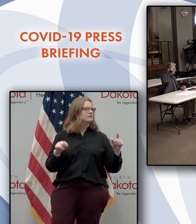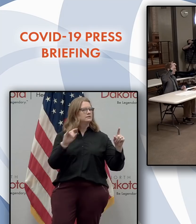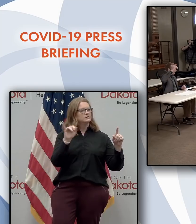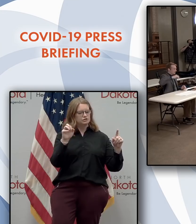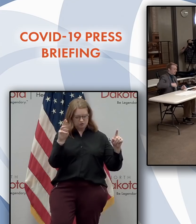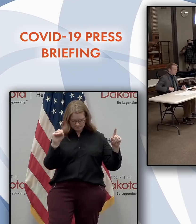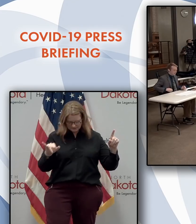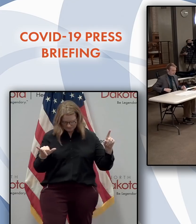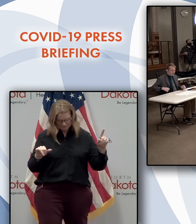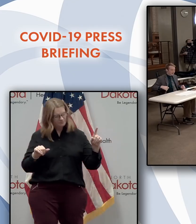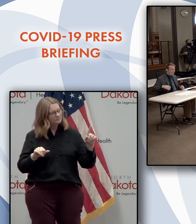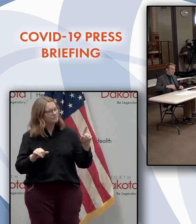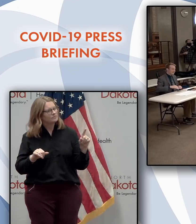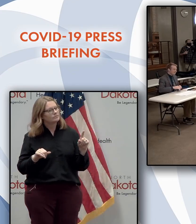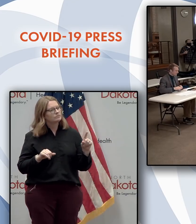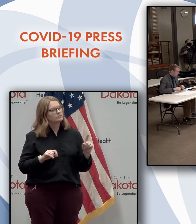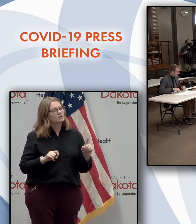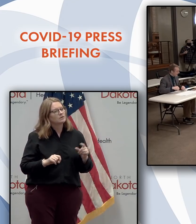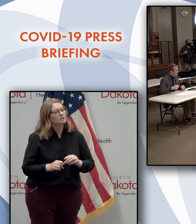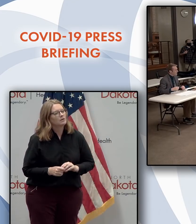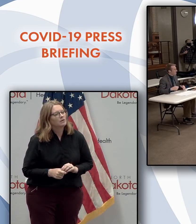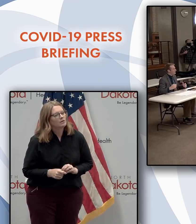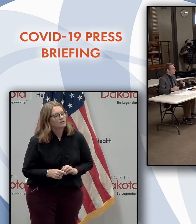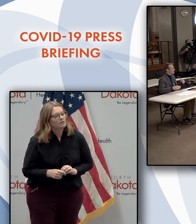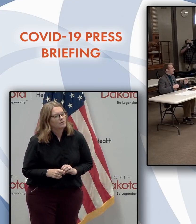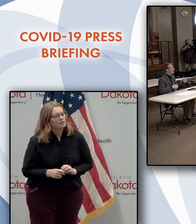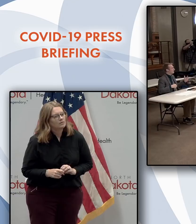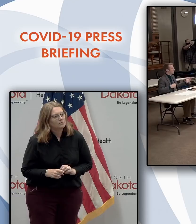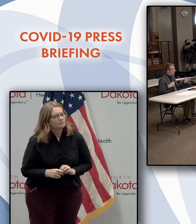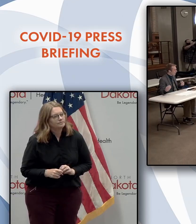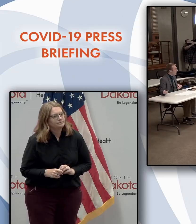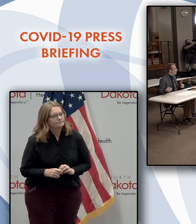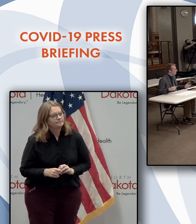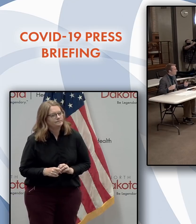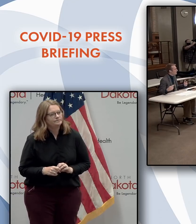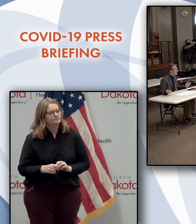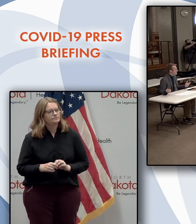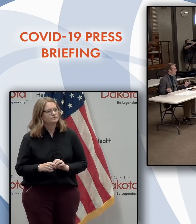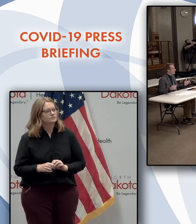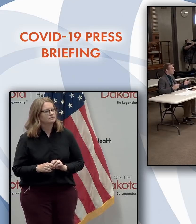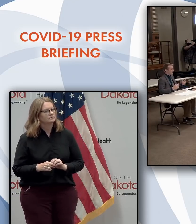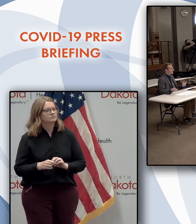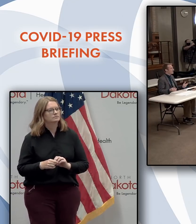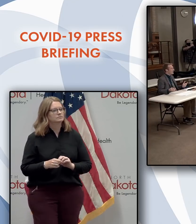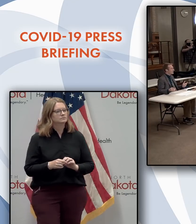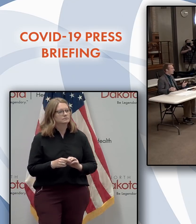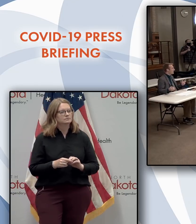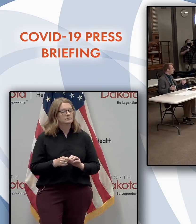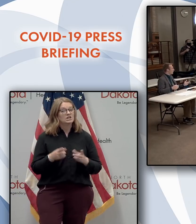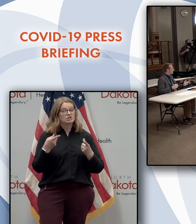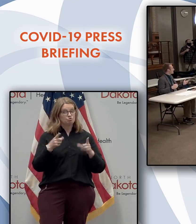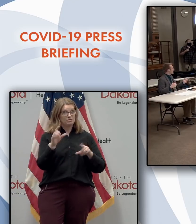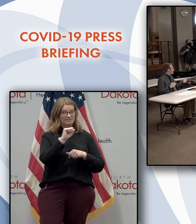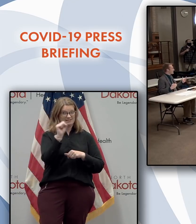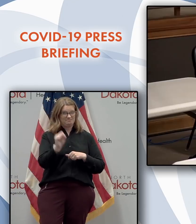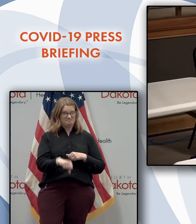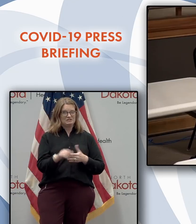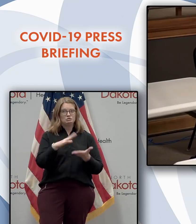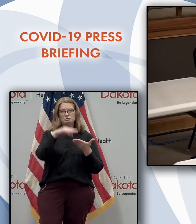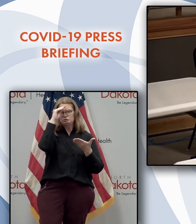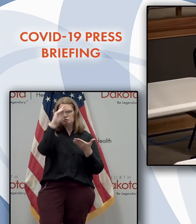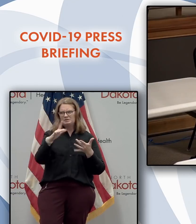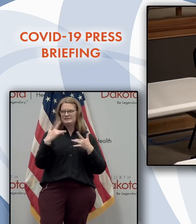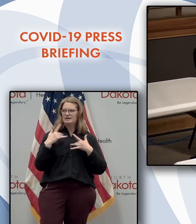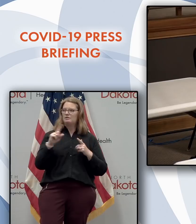Question to follow up on that, Mr. Hagerott. Obviously, students, they will go home from time to time during the semester. What does the